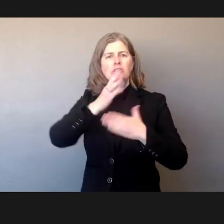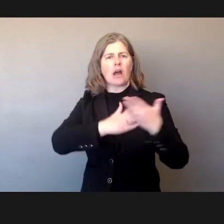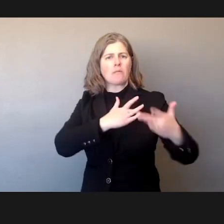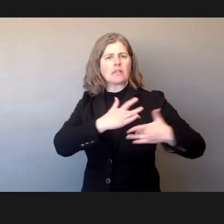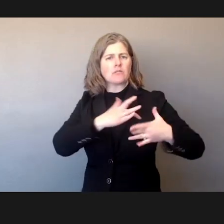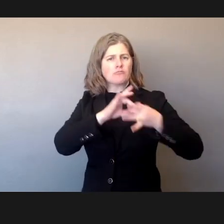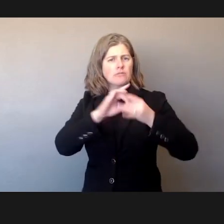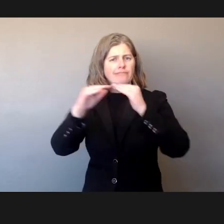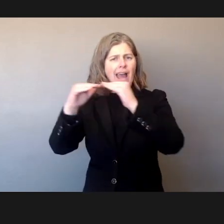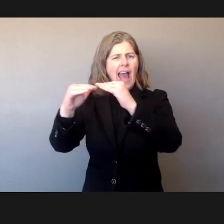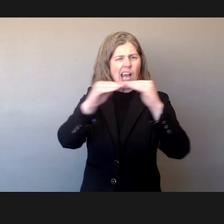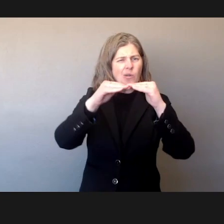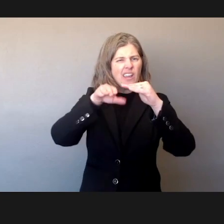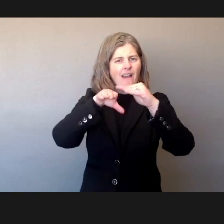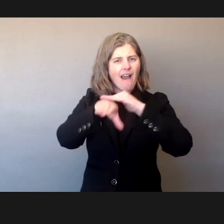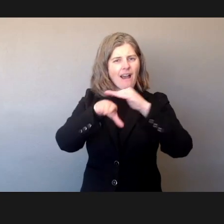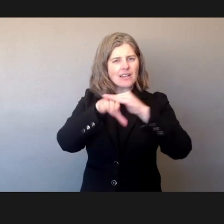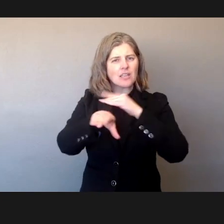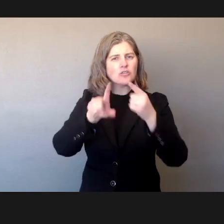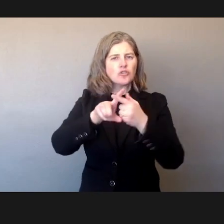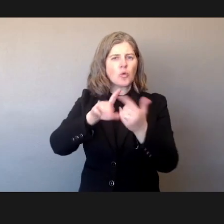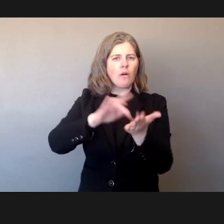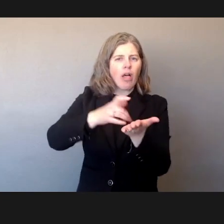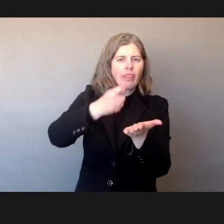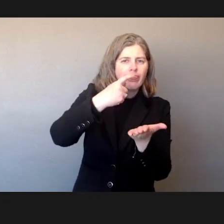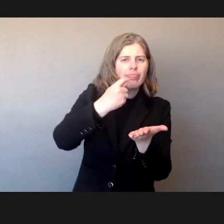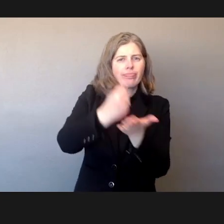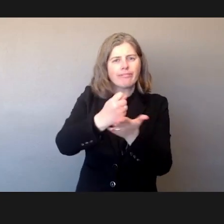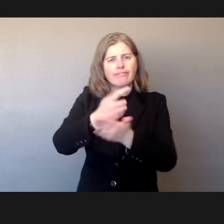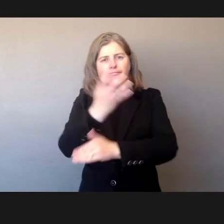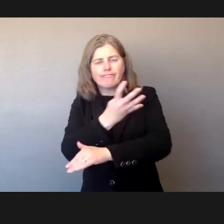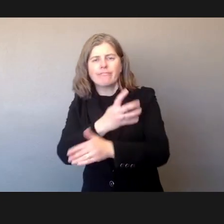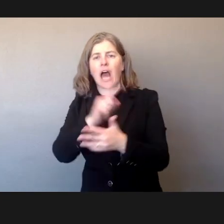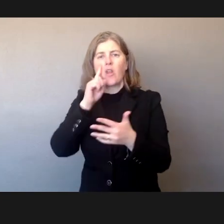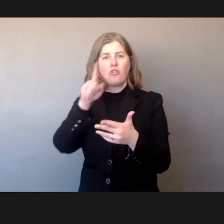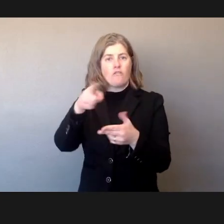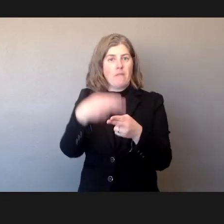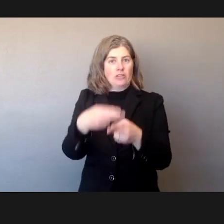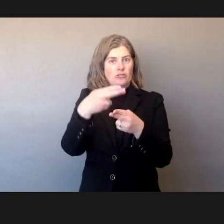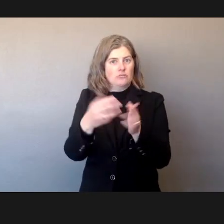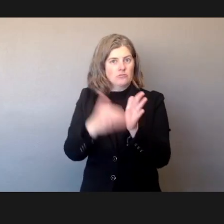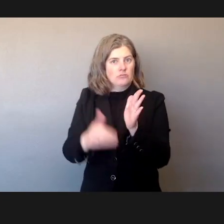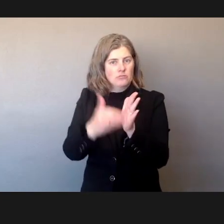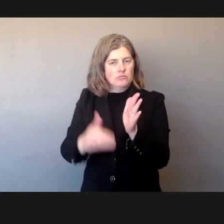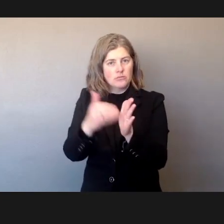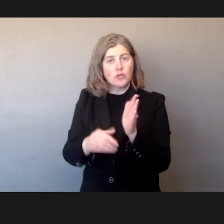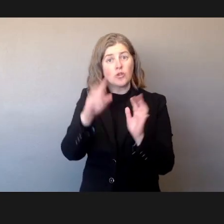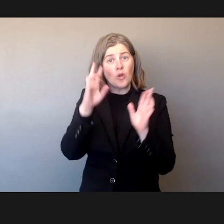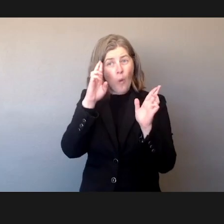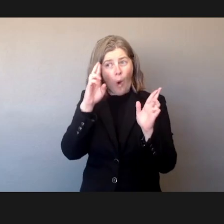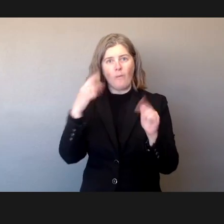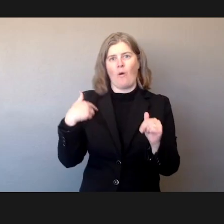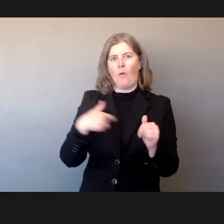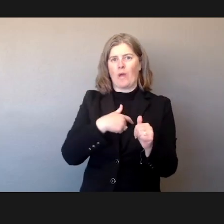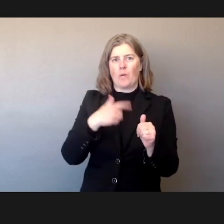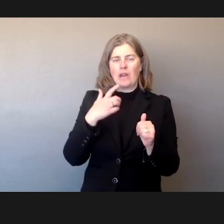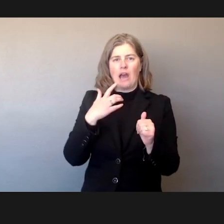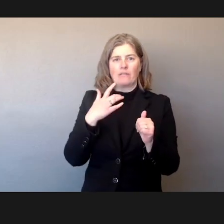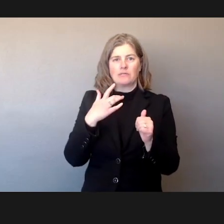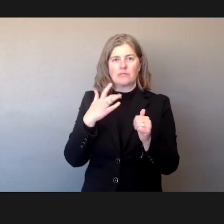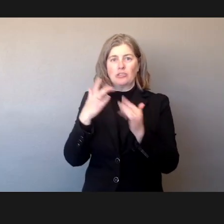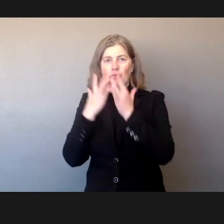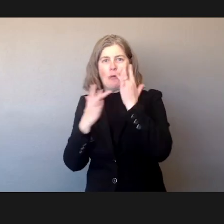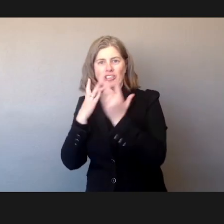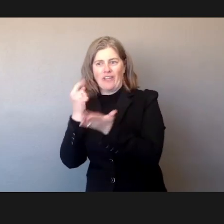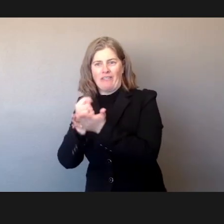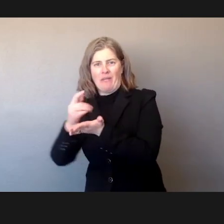equity access to the therapeutics. And I know you've mentioned several times that you hope that we would have a shortage of the therapeutics, but